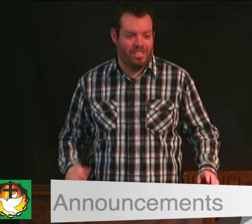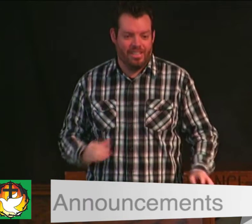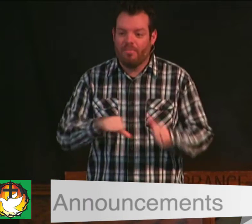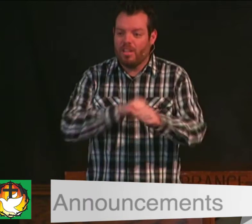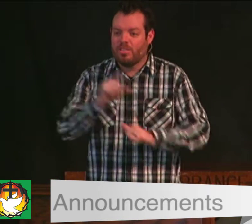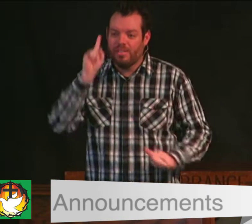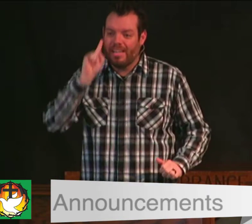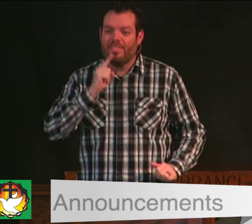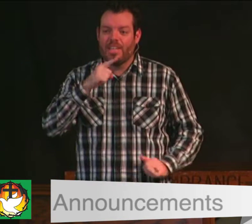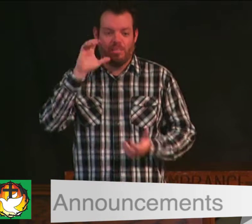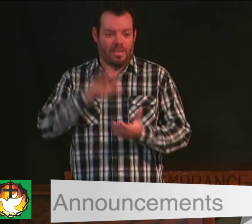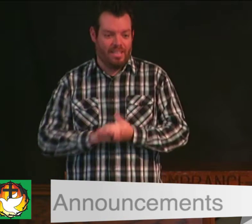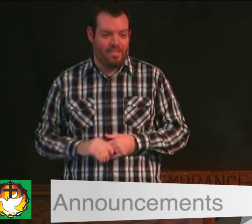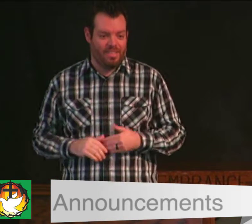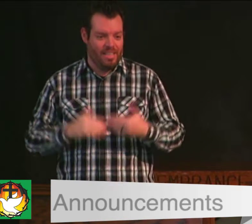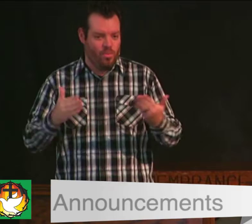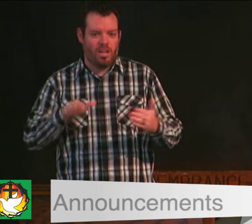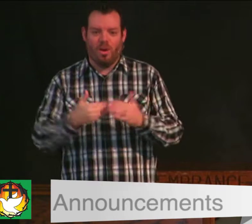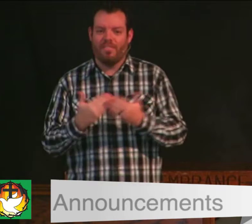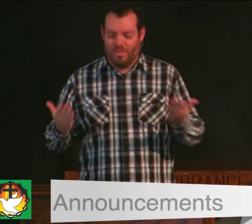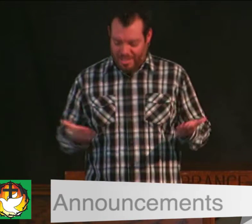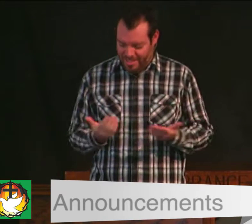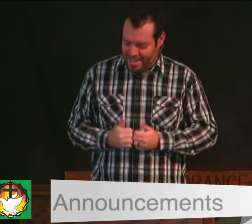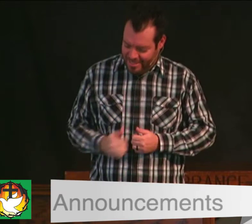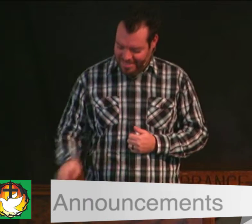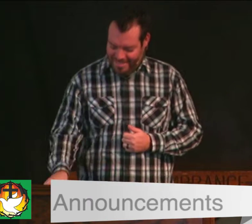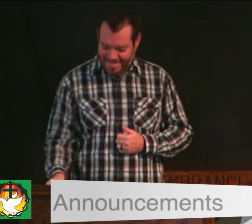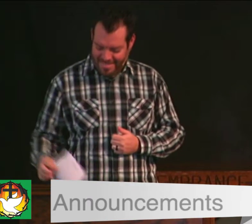a fellowship of deaf and hearing believers. Welcome all of you here together.